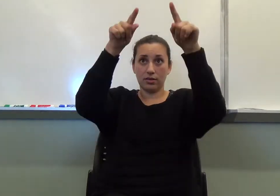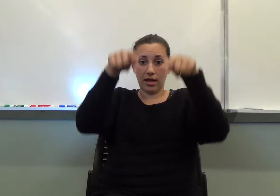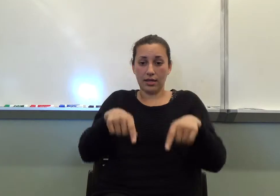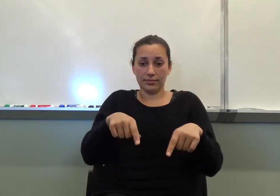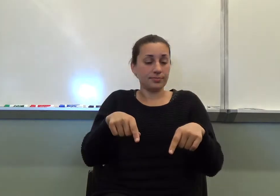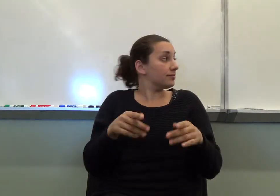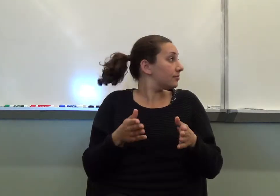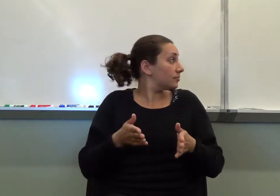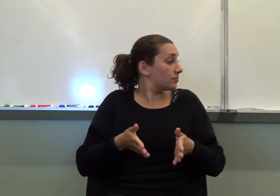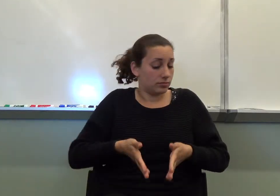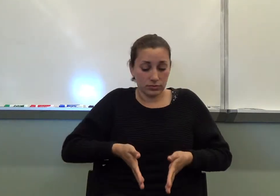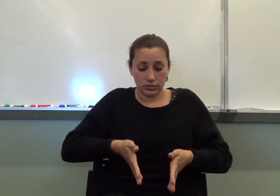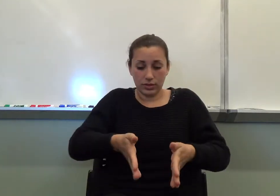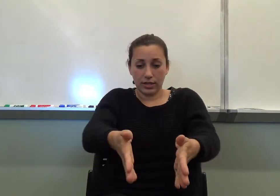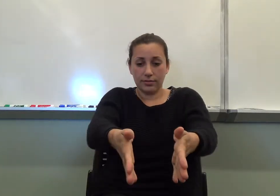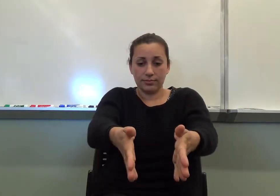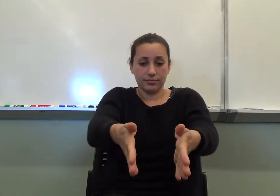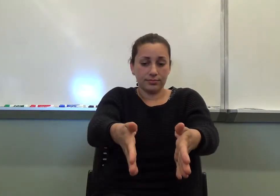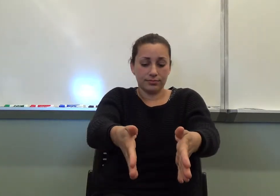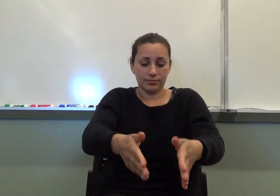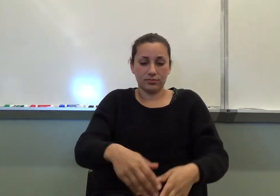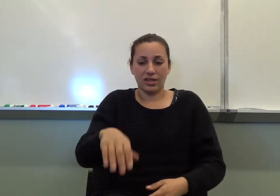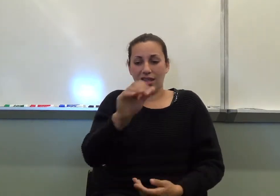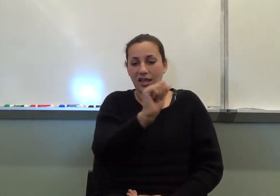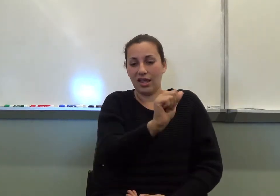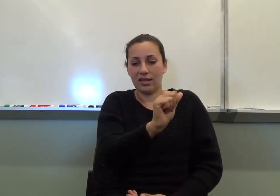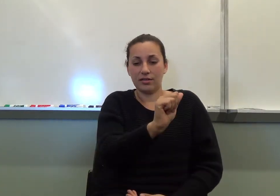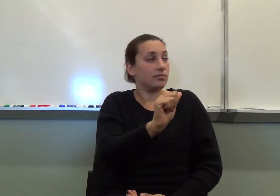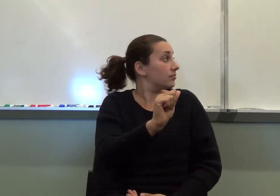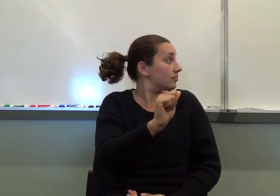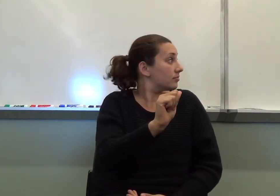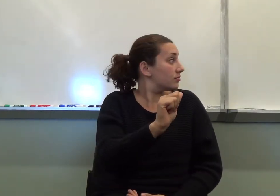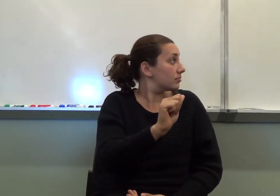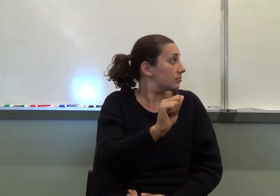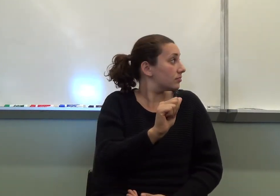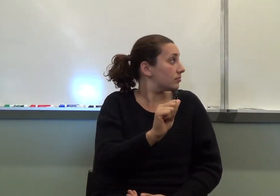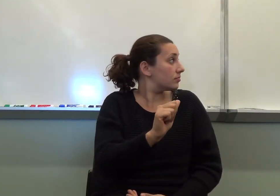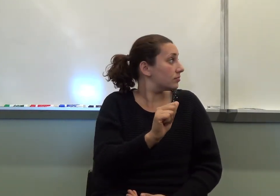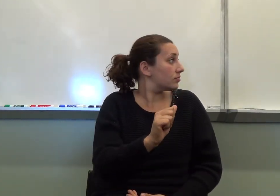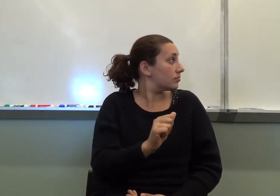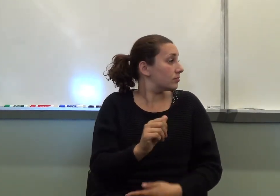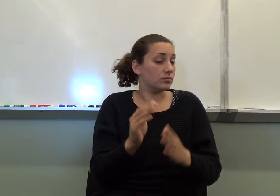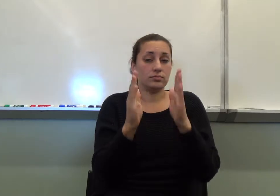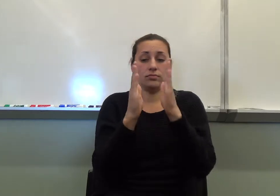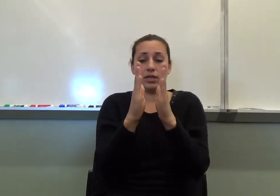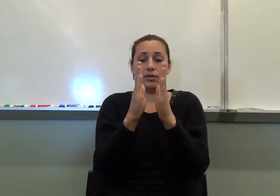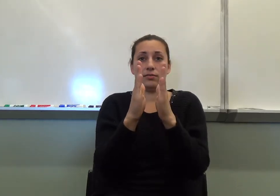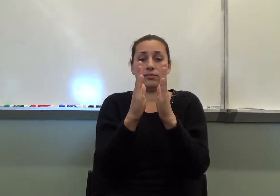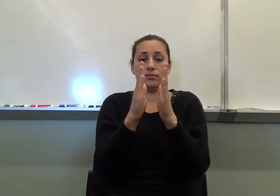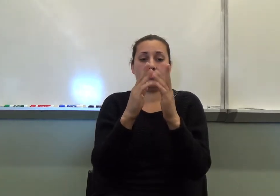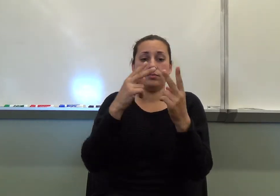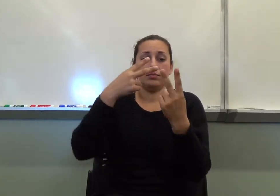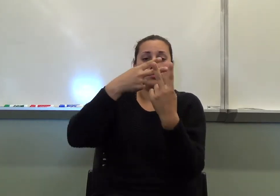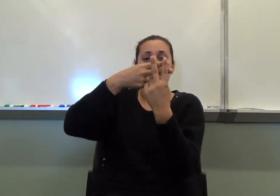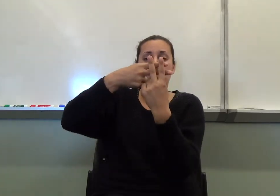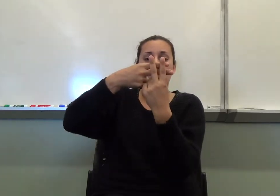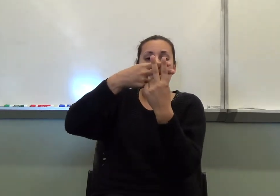this A, B, C, 125 degrees, and over here, you have G,